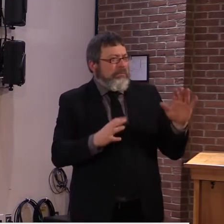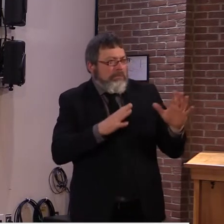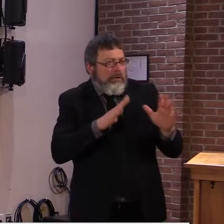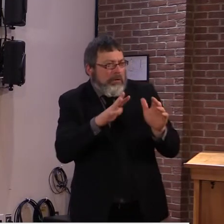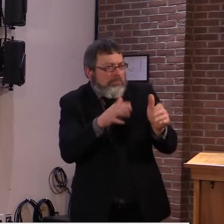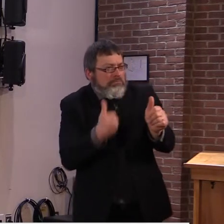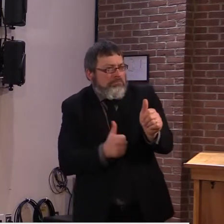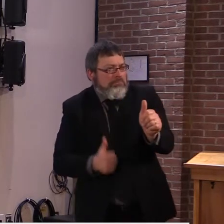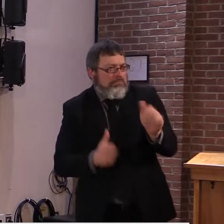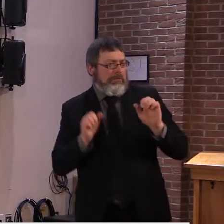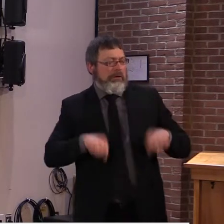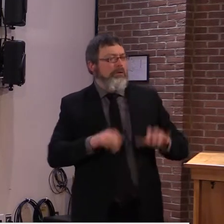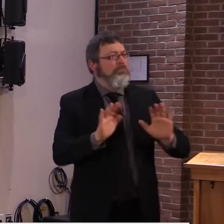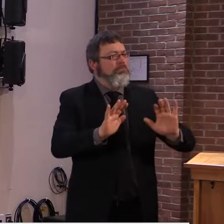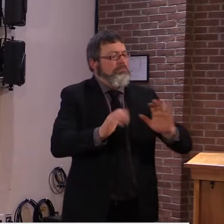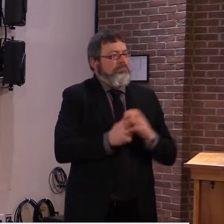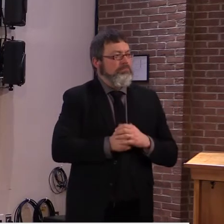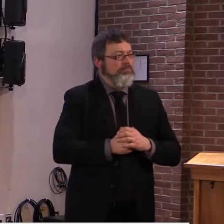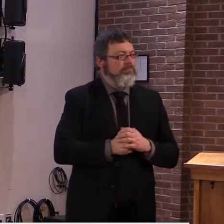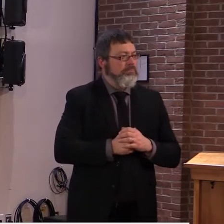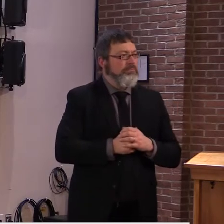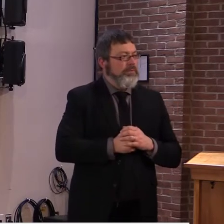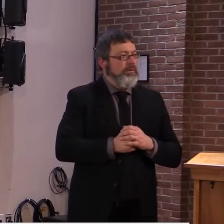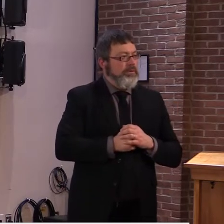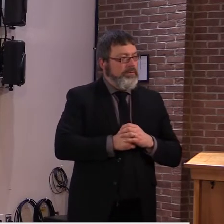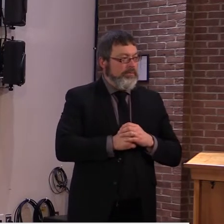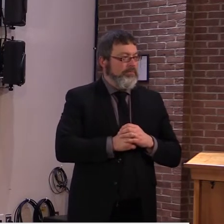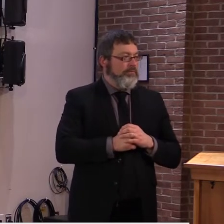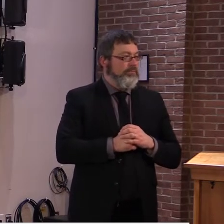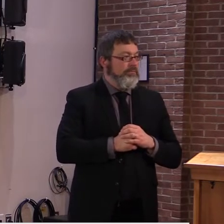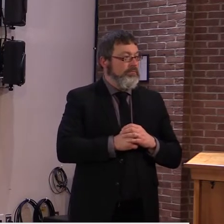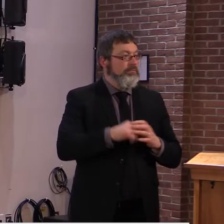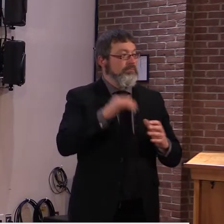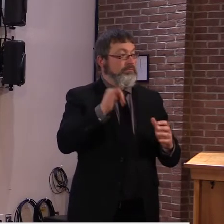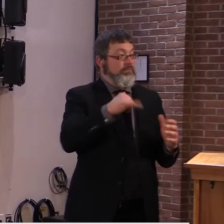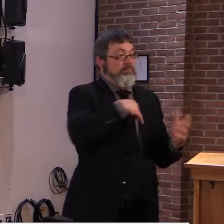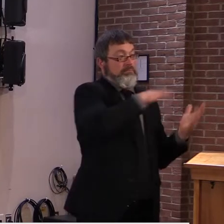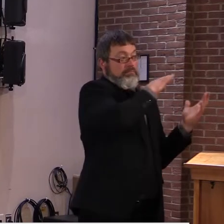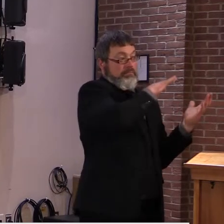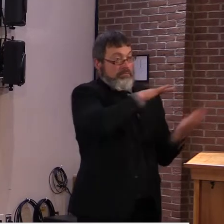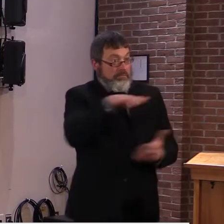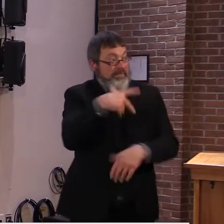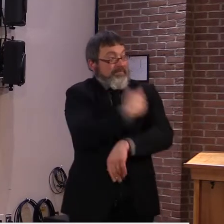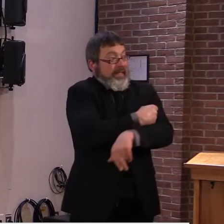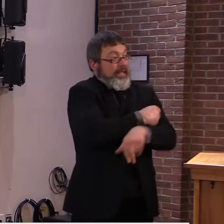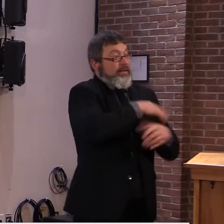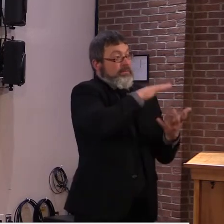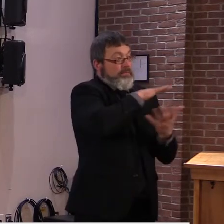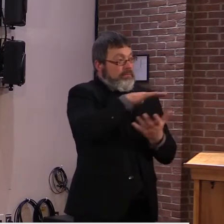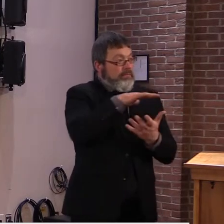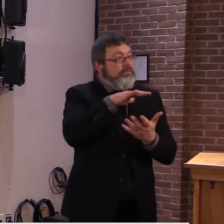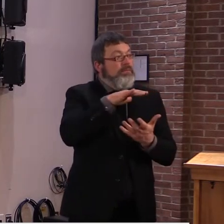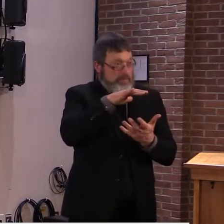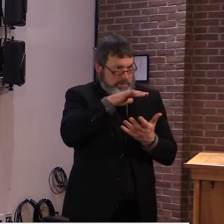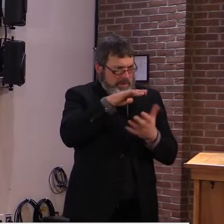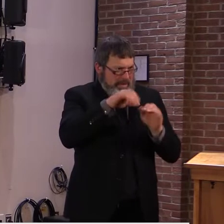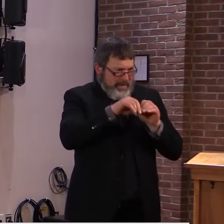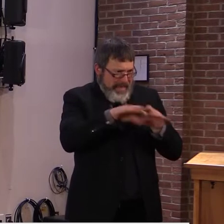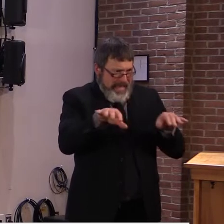vaccinated, the risk within our own borders will grow smaller and smaller. It'll take time, but it has